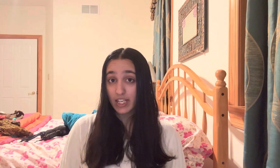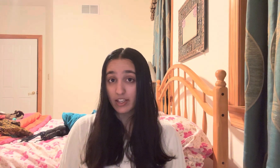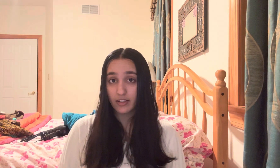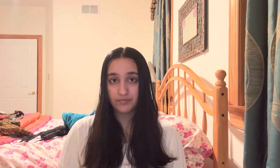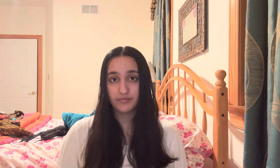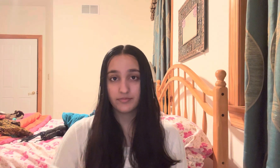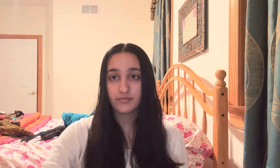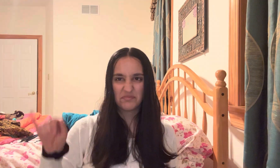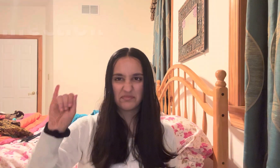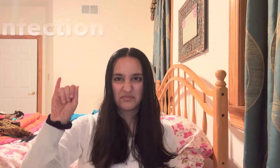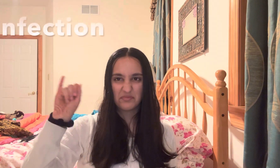Bleeding.